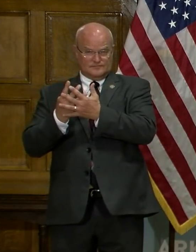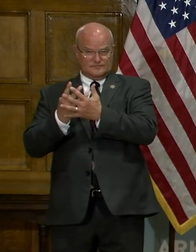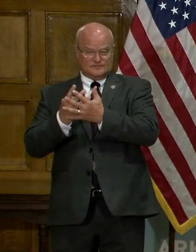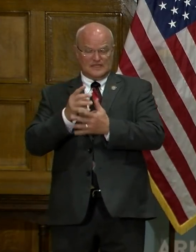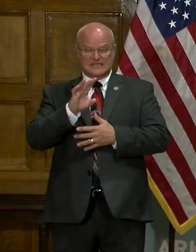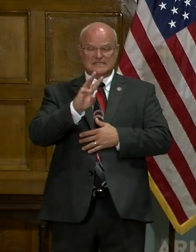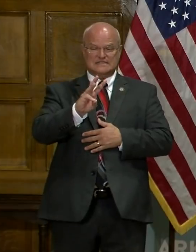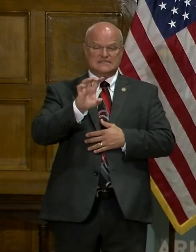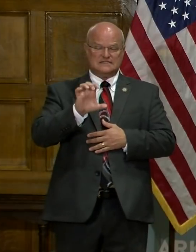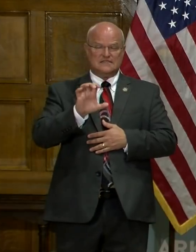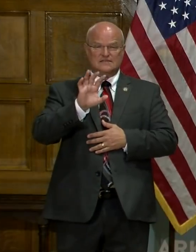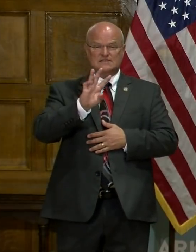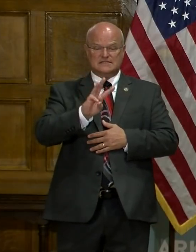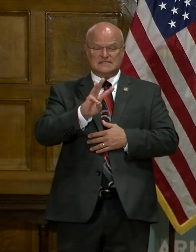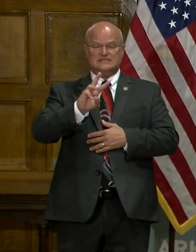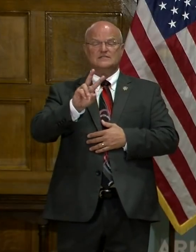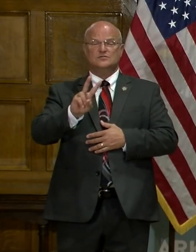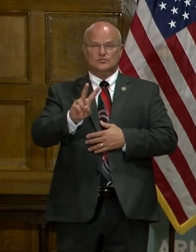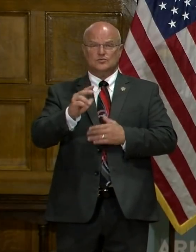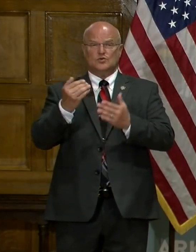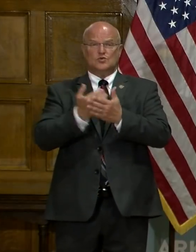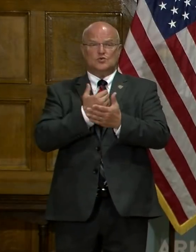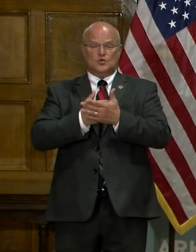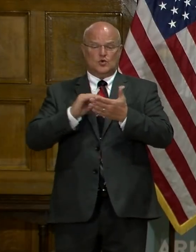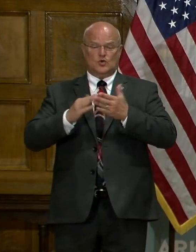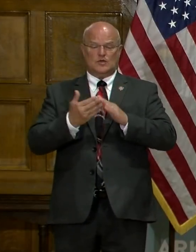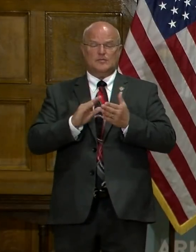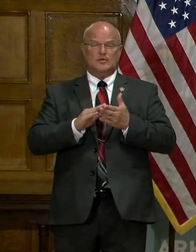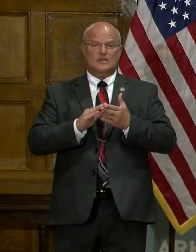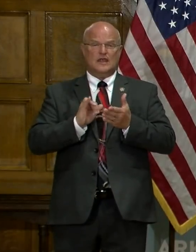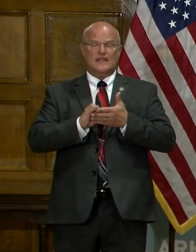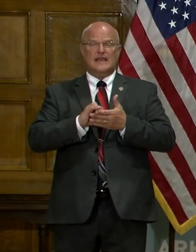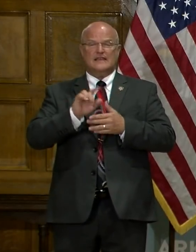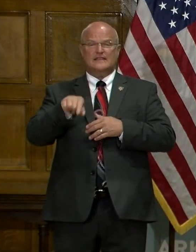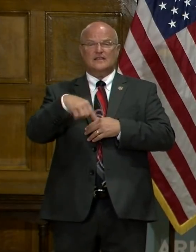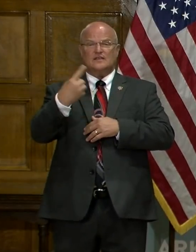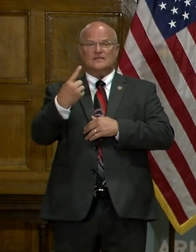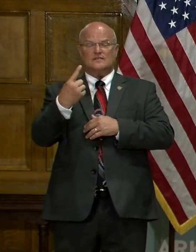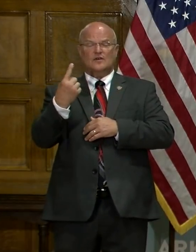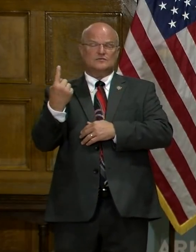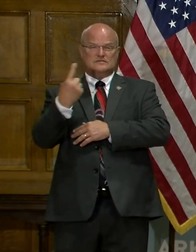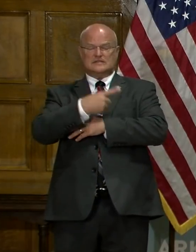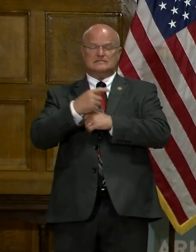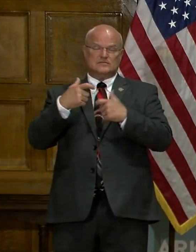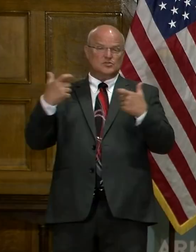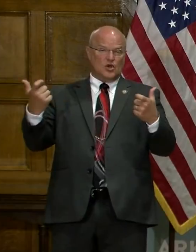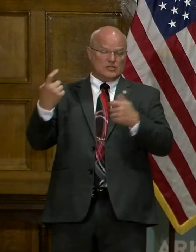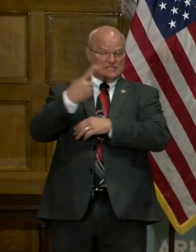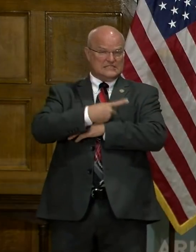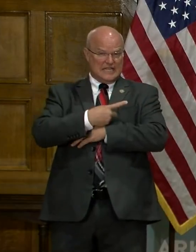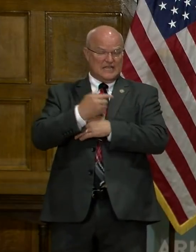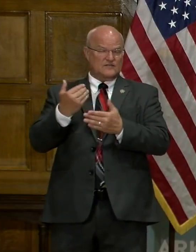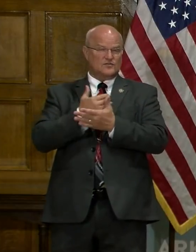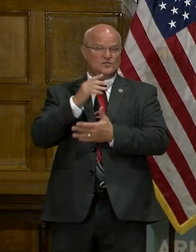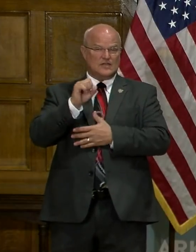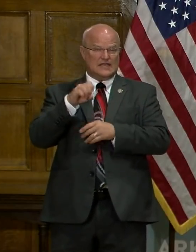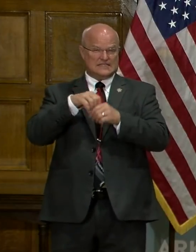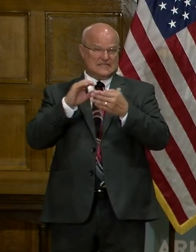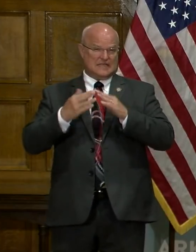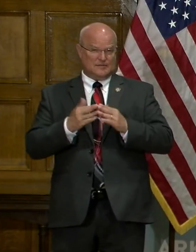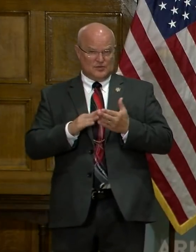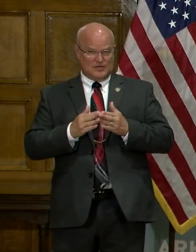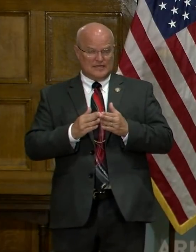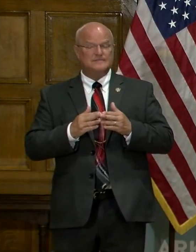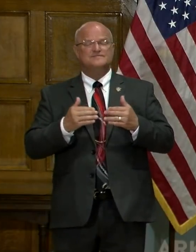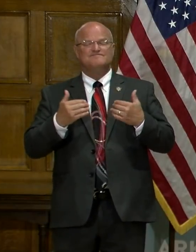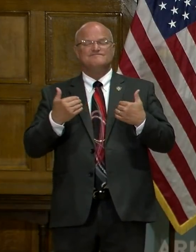the 662 new community cases is the largest single day of new cases in the community.